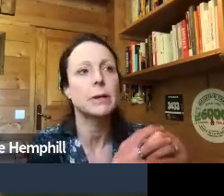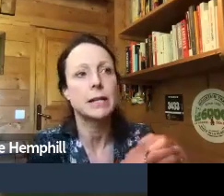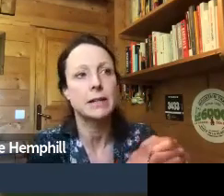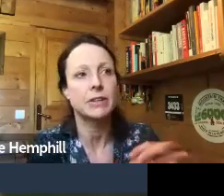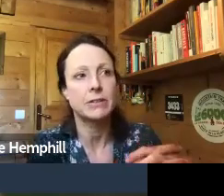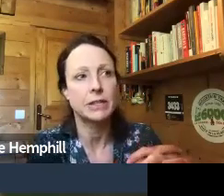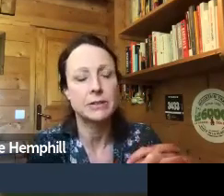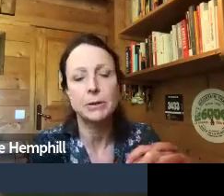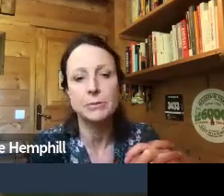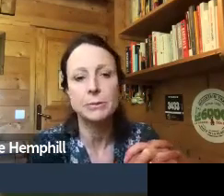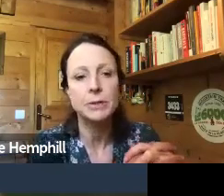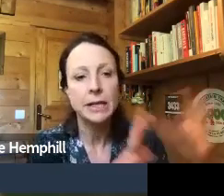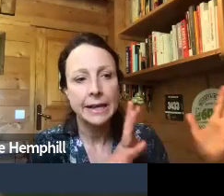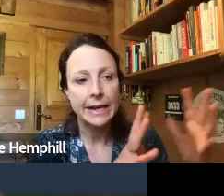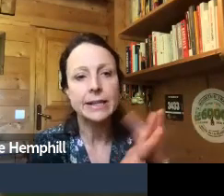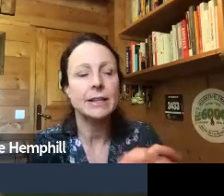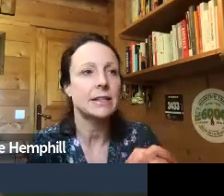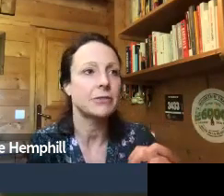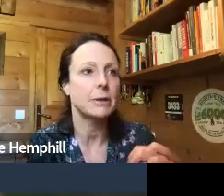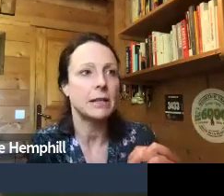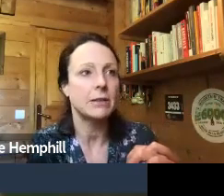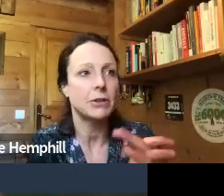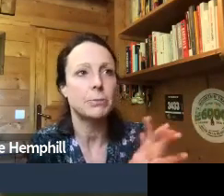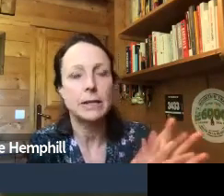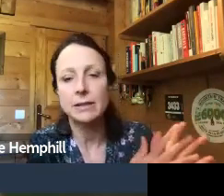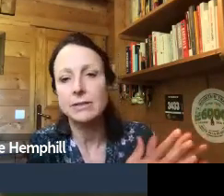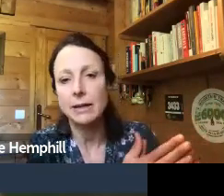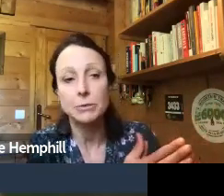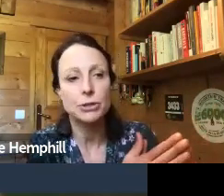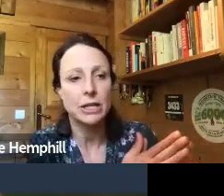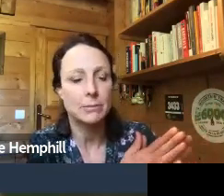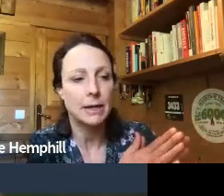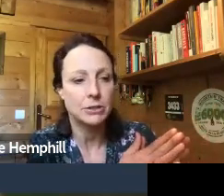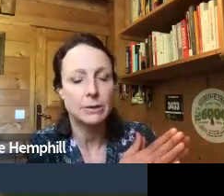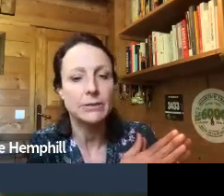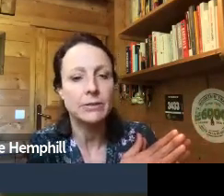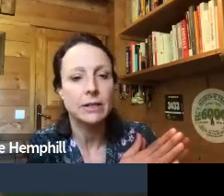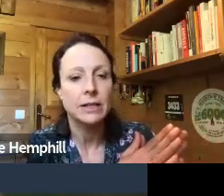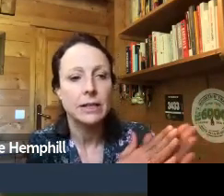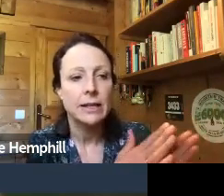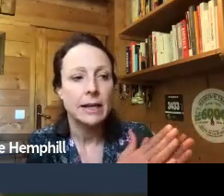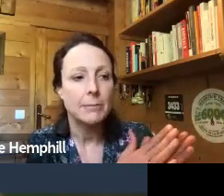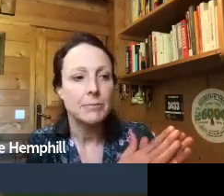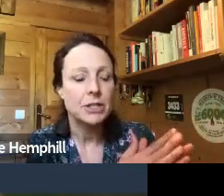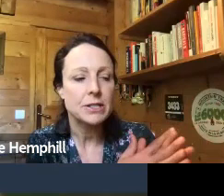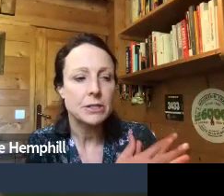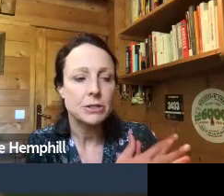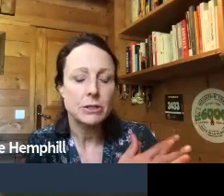and effectively as possible. Any ideas from any of you, please do share them back to us. Just in terms of the